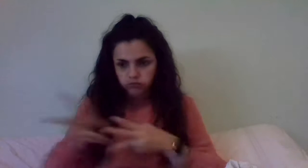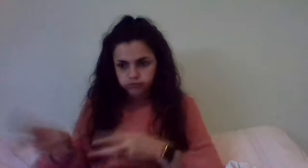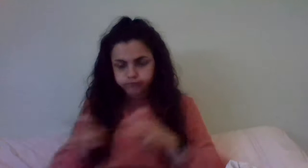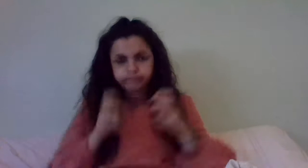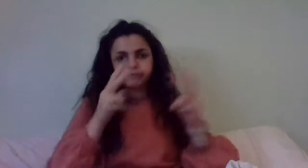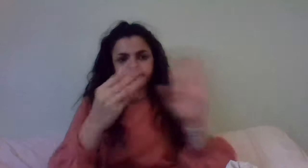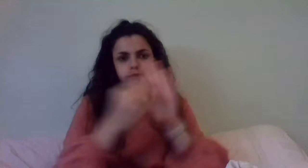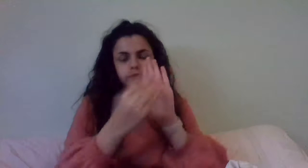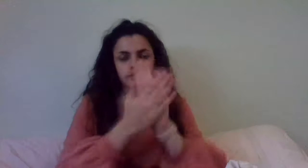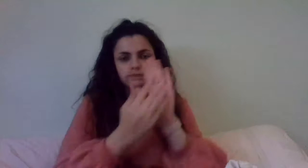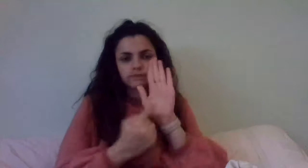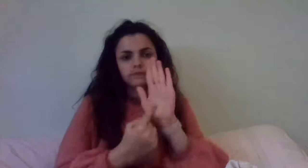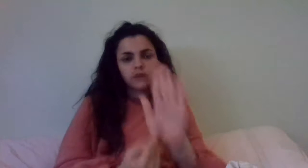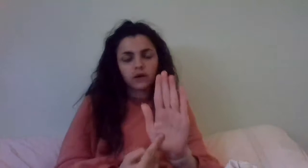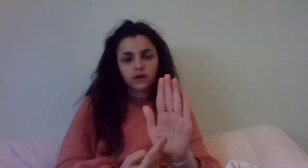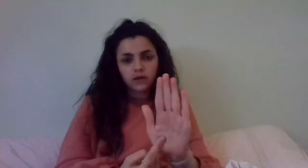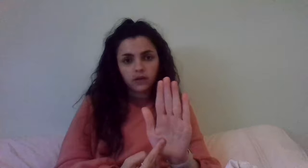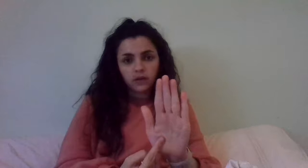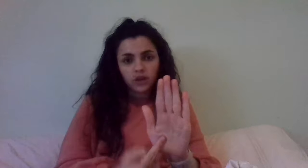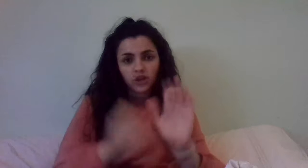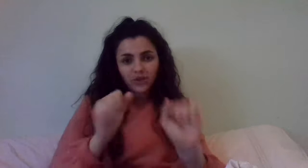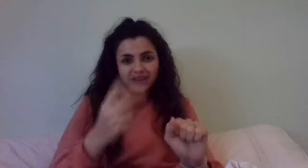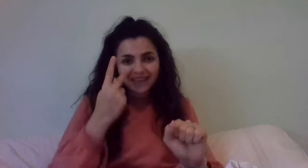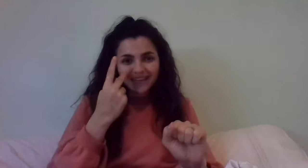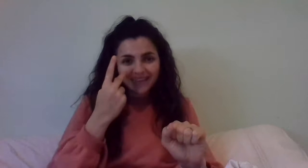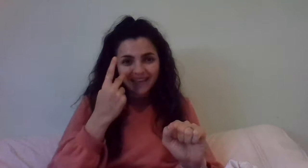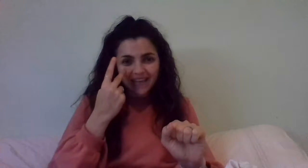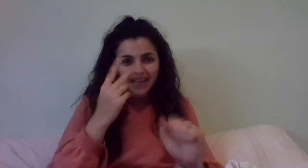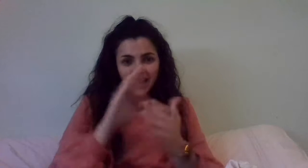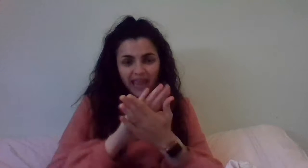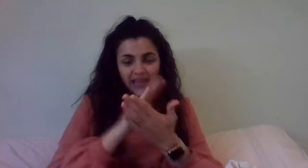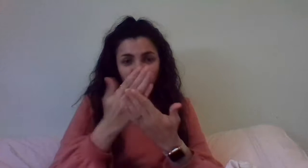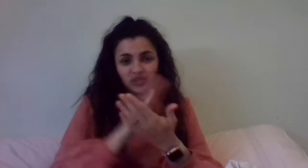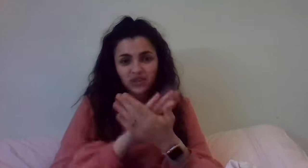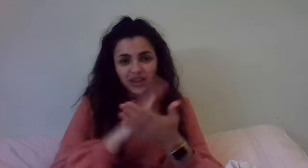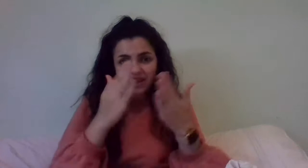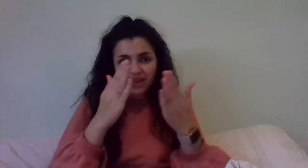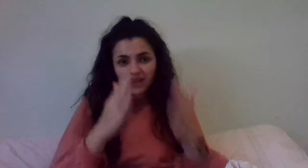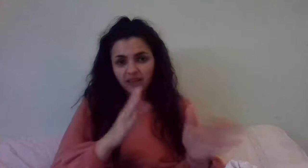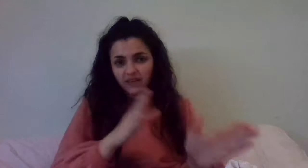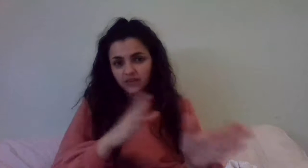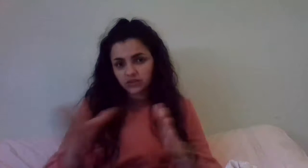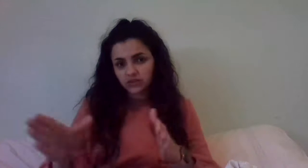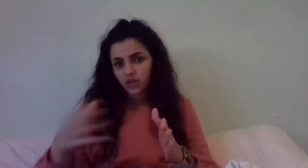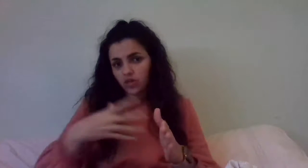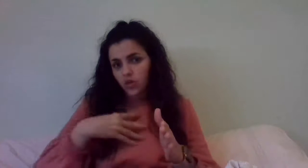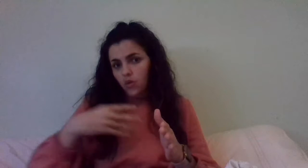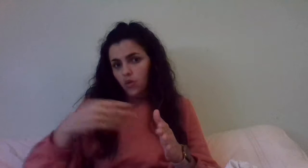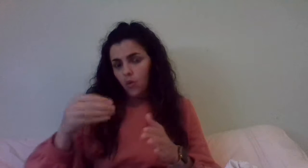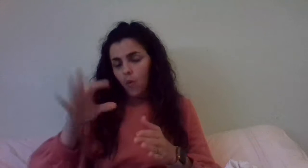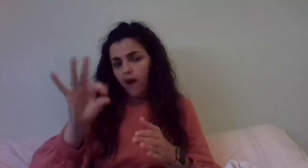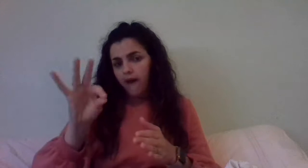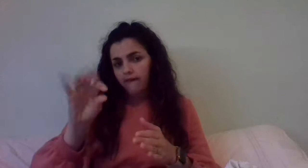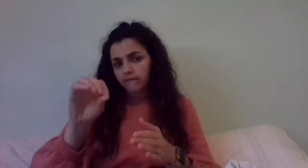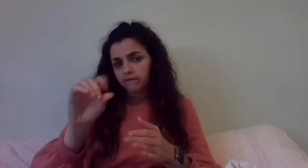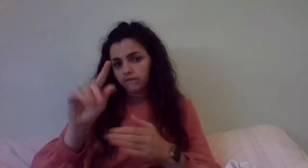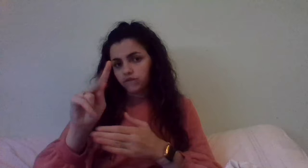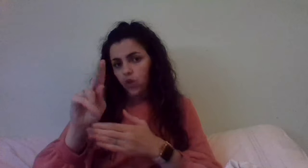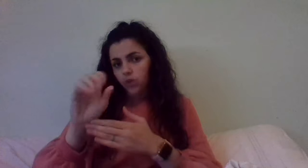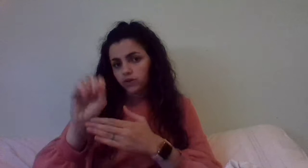from the kitchenette to the white folks' kitchen. What this is depicting is the life of African Americans both